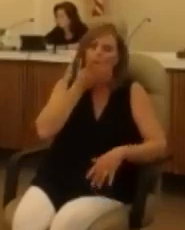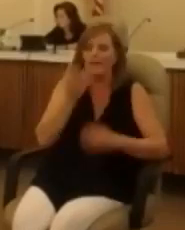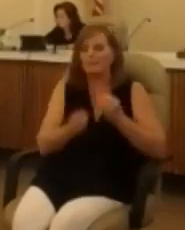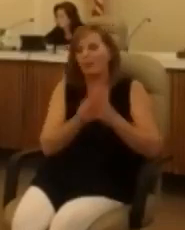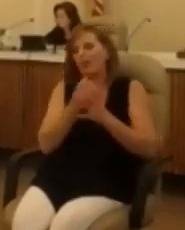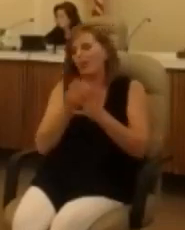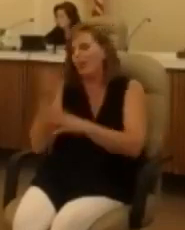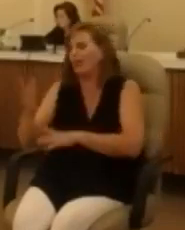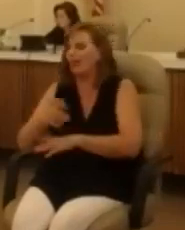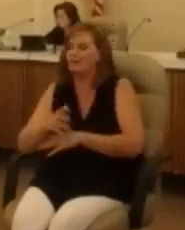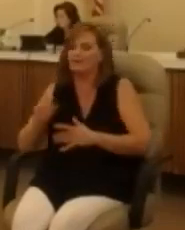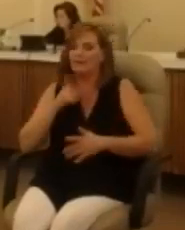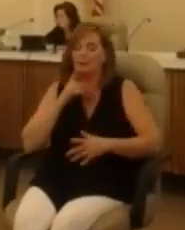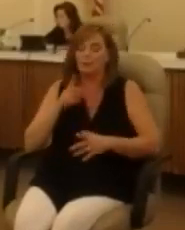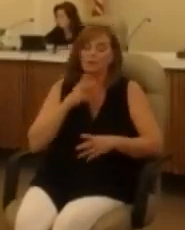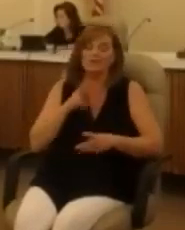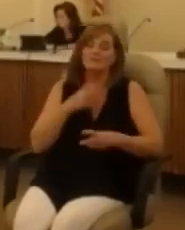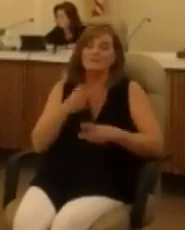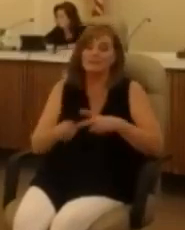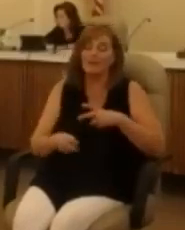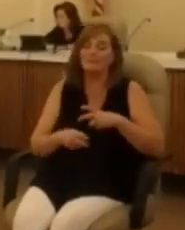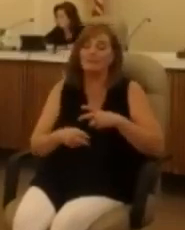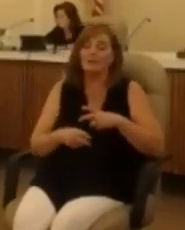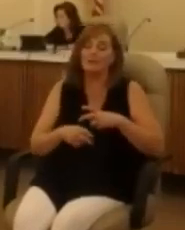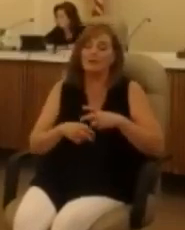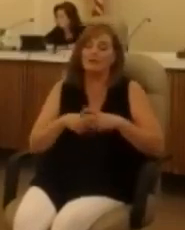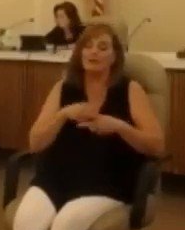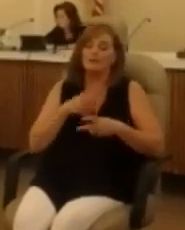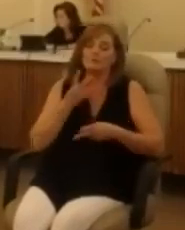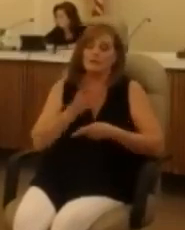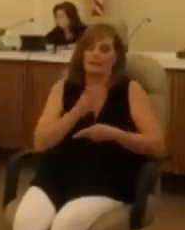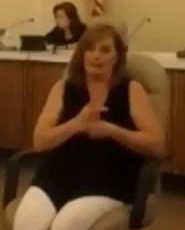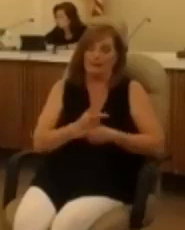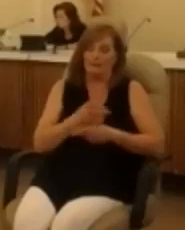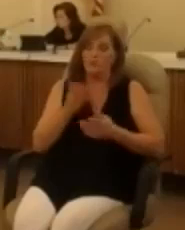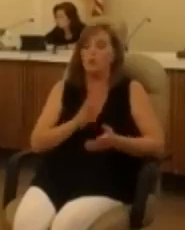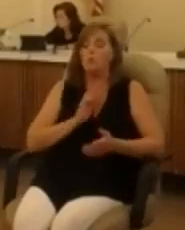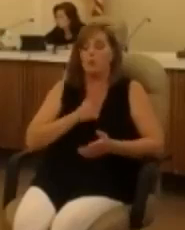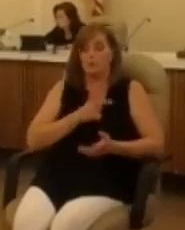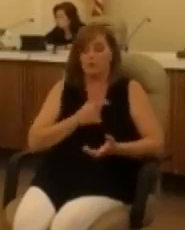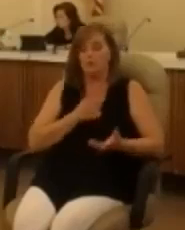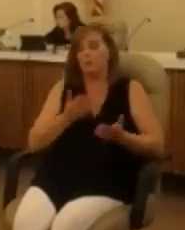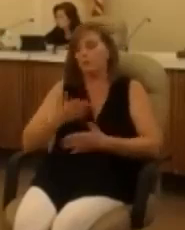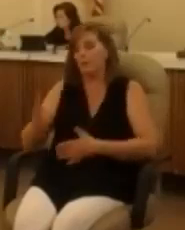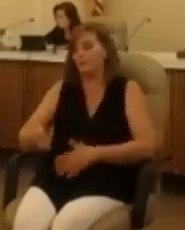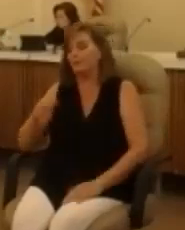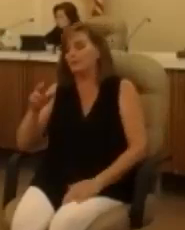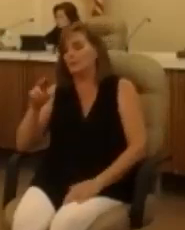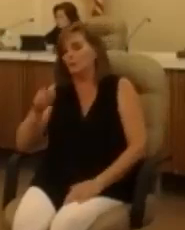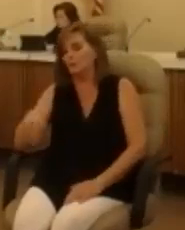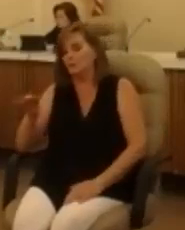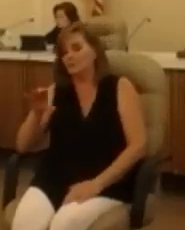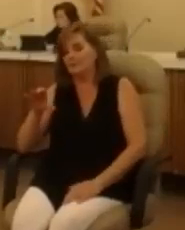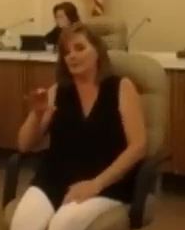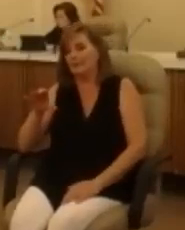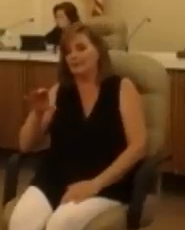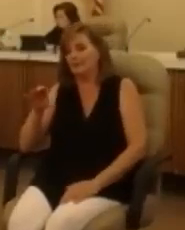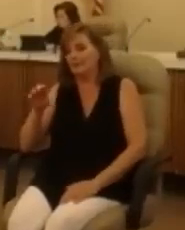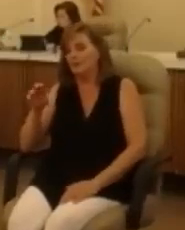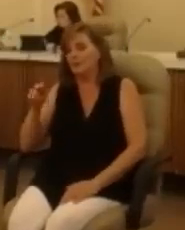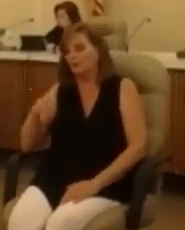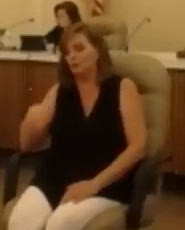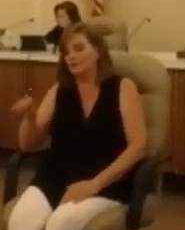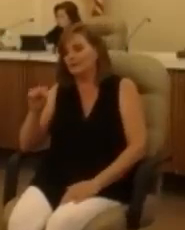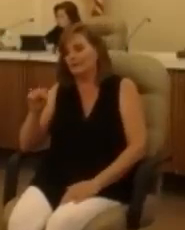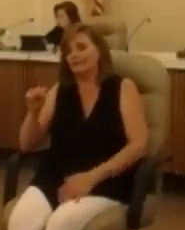stuff, and it was tough to maintain. We brought that to the New York State DOT. They incorporated that in their redesign. If you haven't been over the